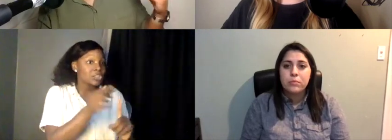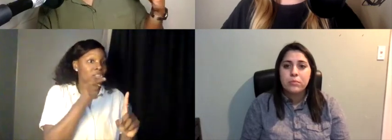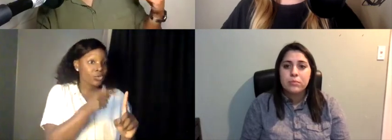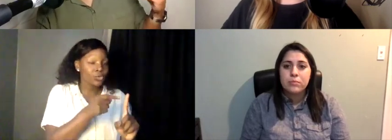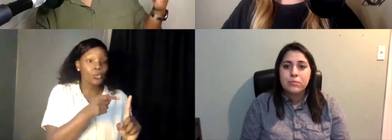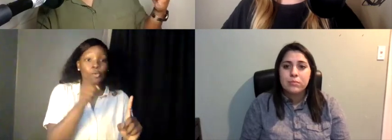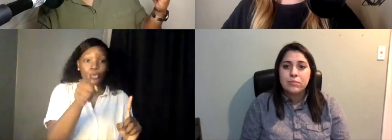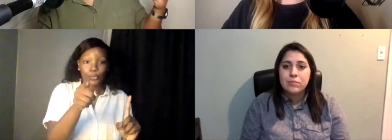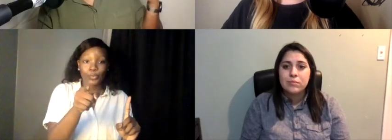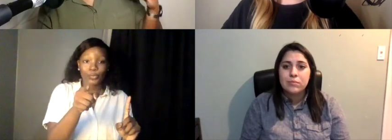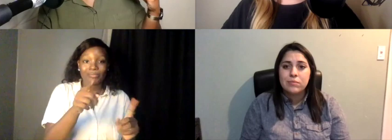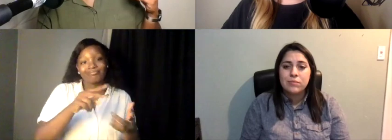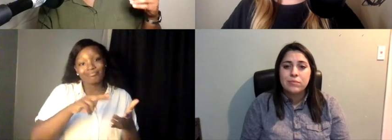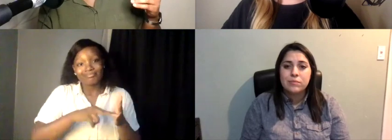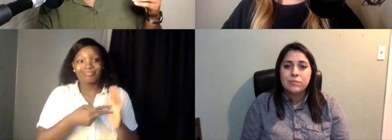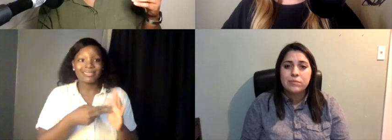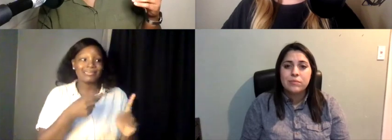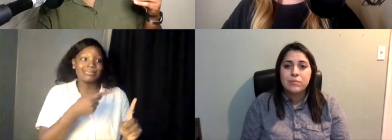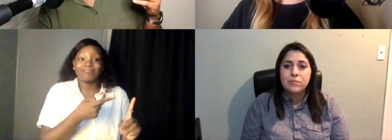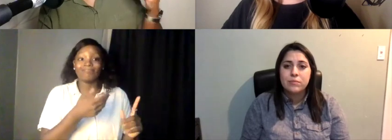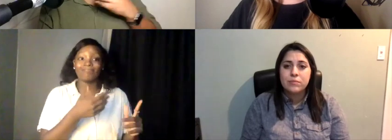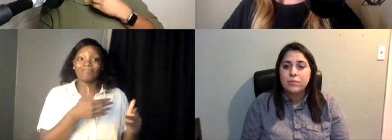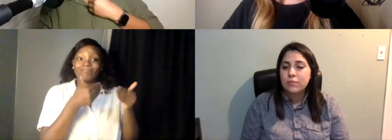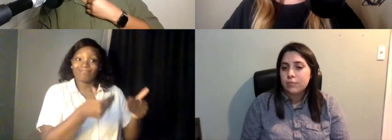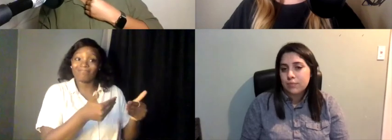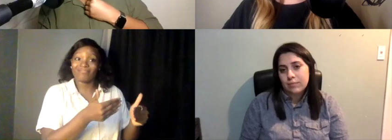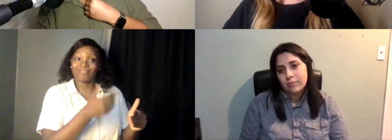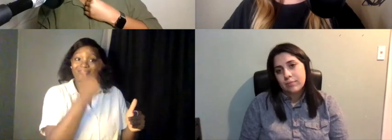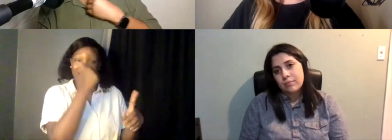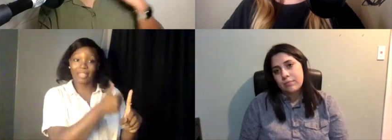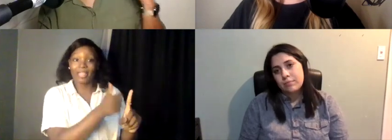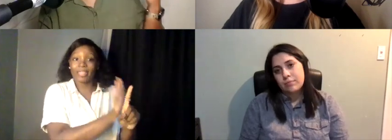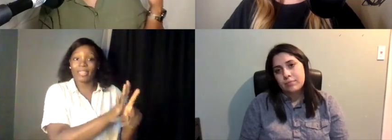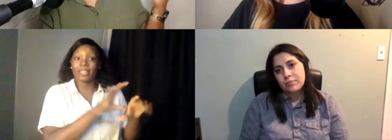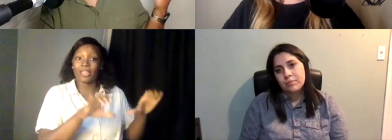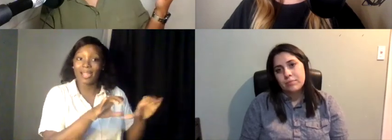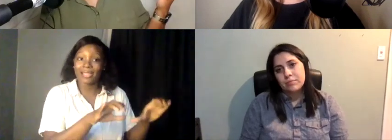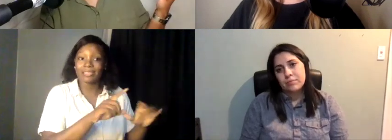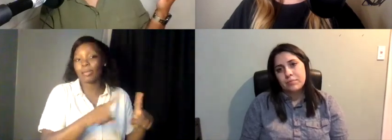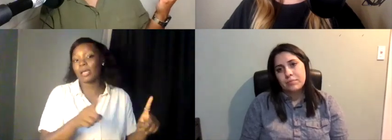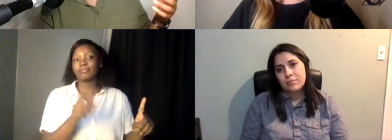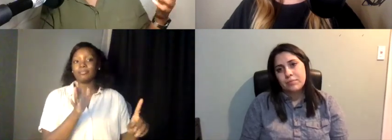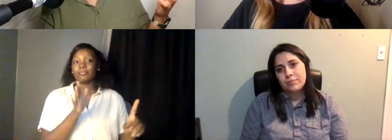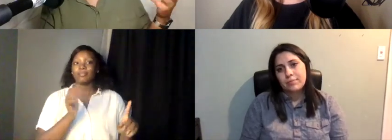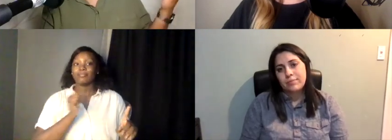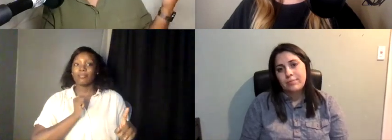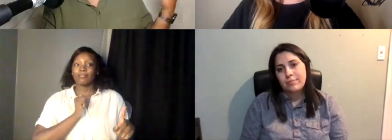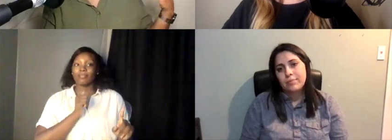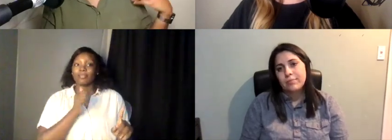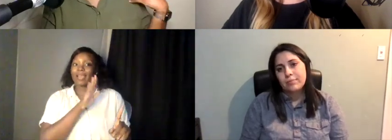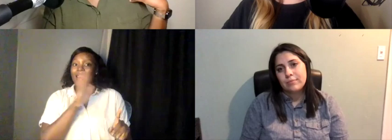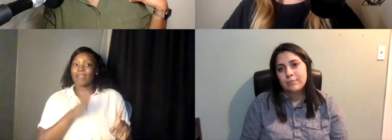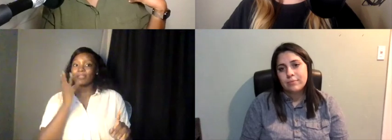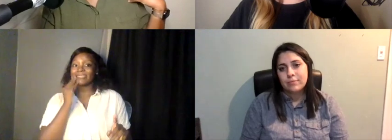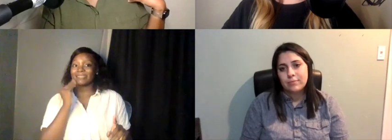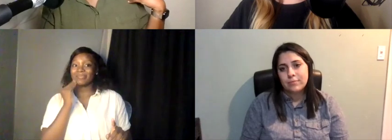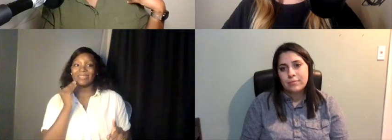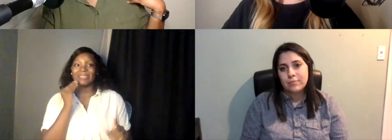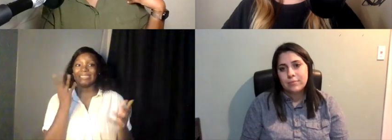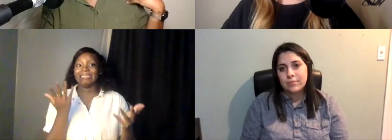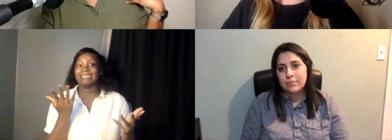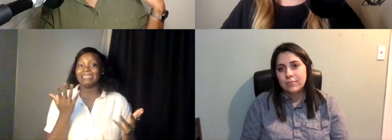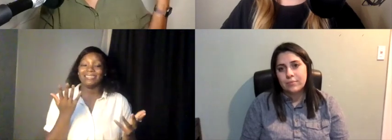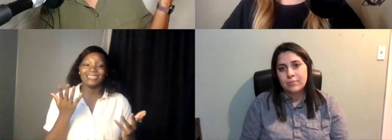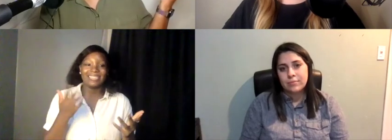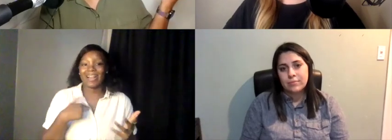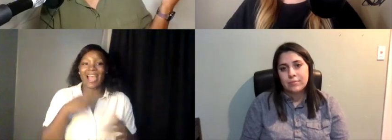I've never really understood the ownership around it. But like I said, it's never happened to me. So I'm not going to act as if I'm like, oh yeah, he cheated, but like, I'm a better person. Like,